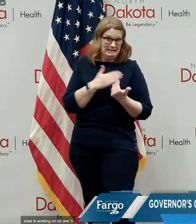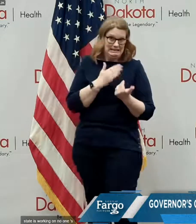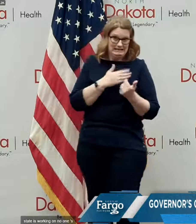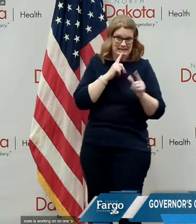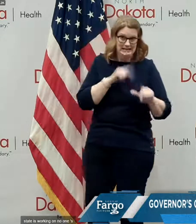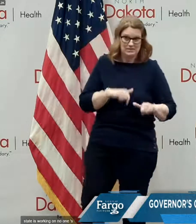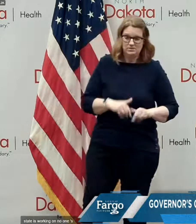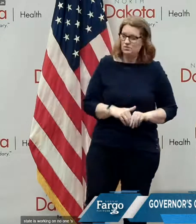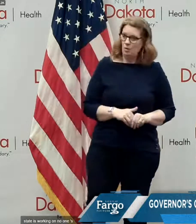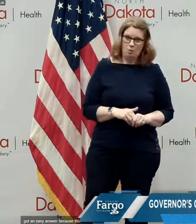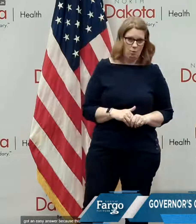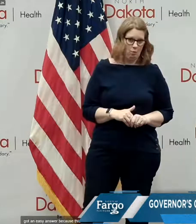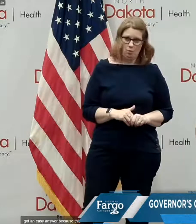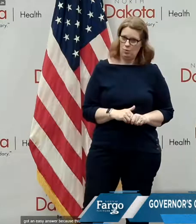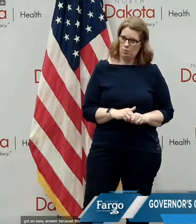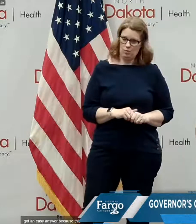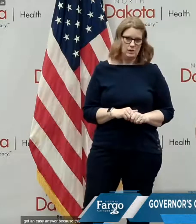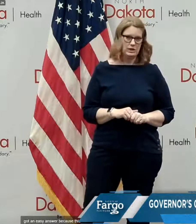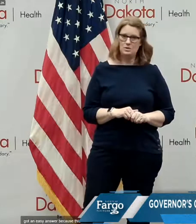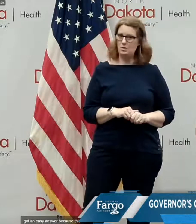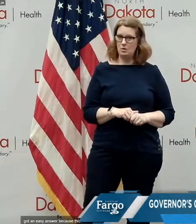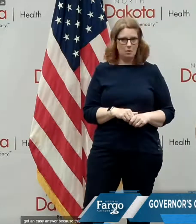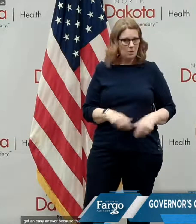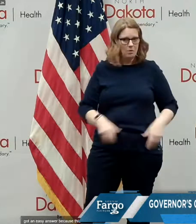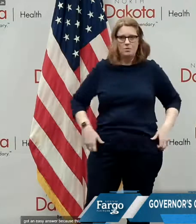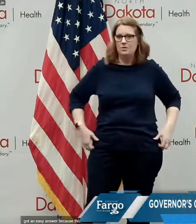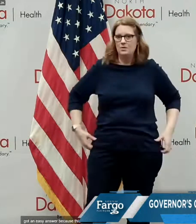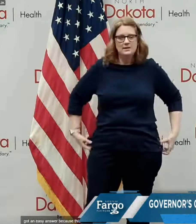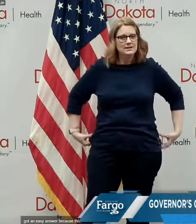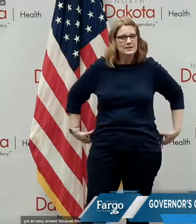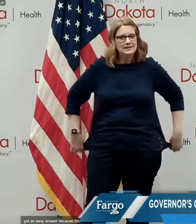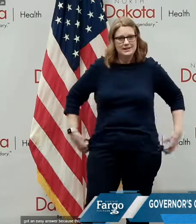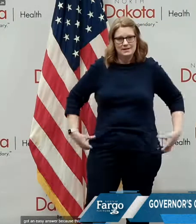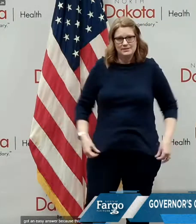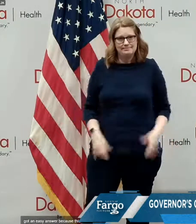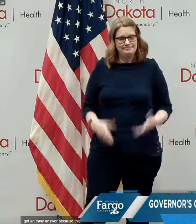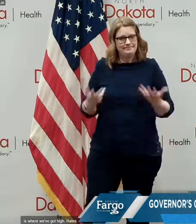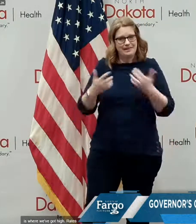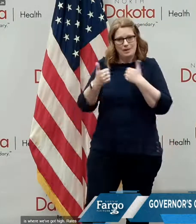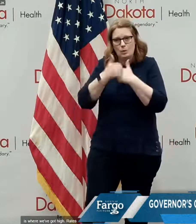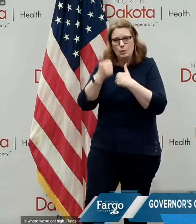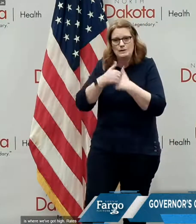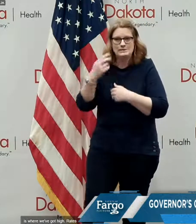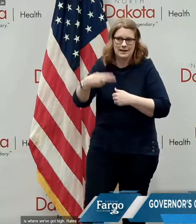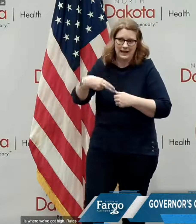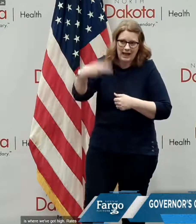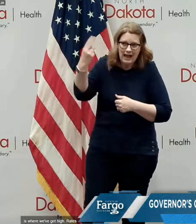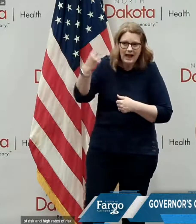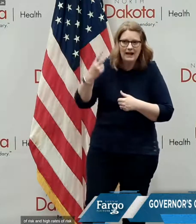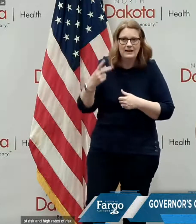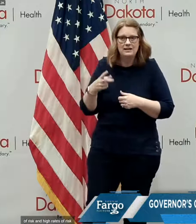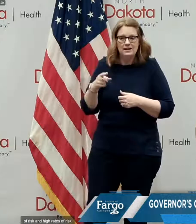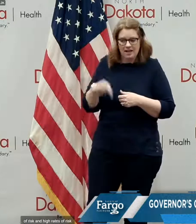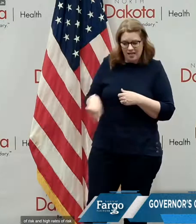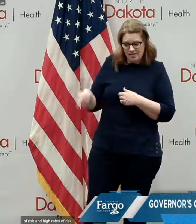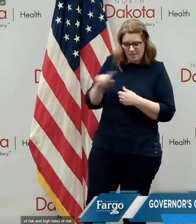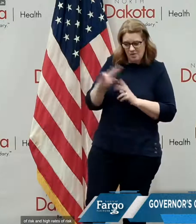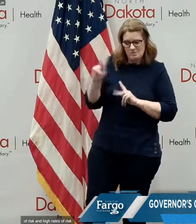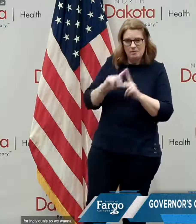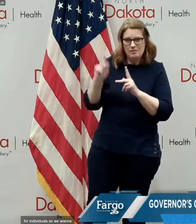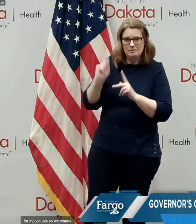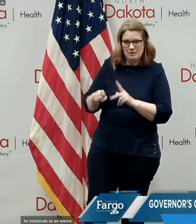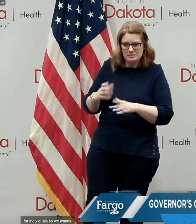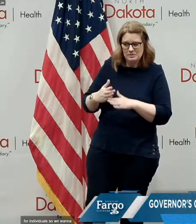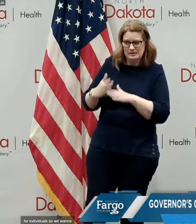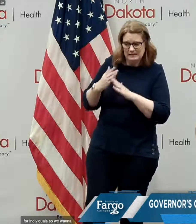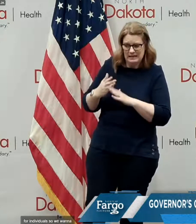where we've got high rates of risk and high rates of risk for individuals, so we want to proceed with care.